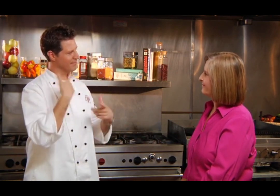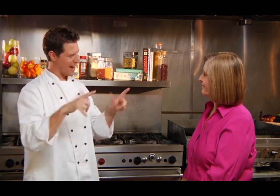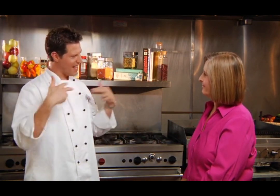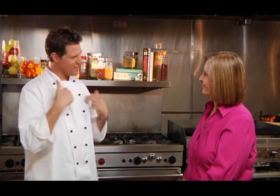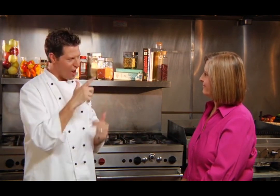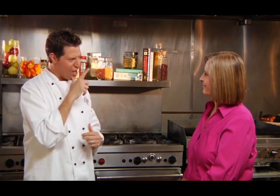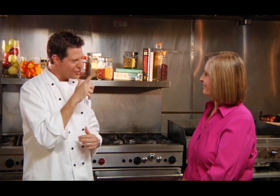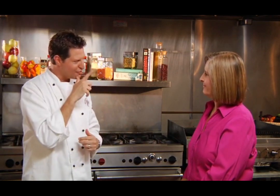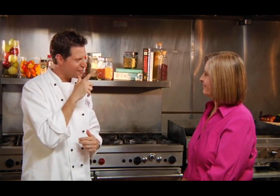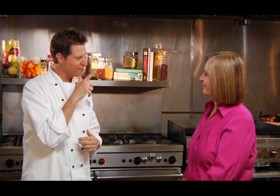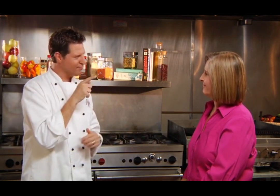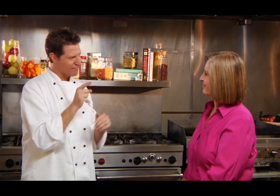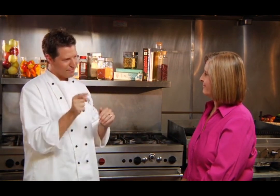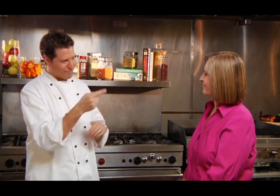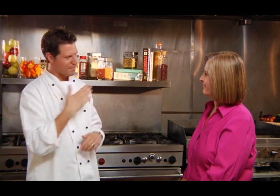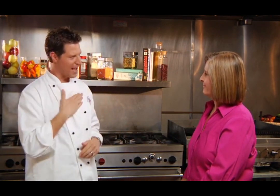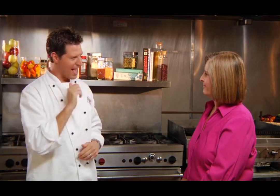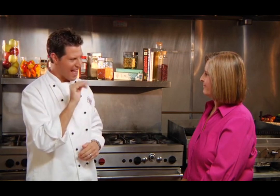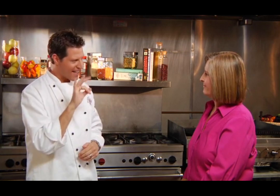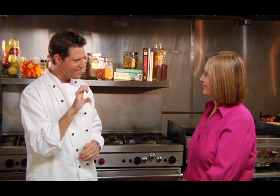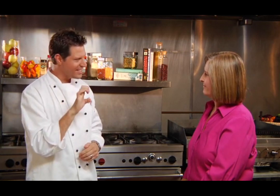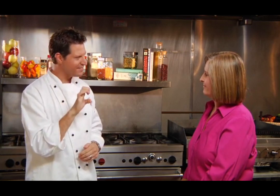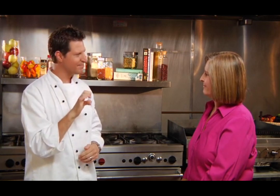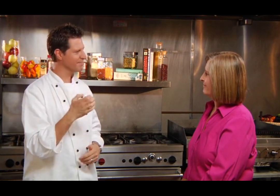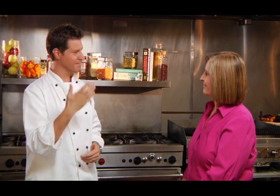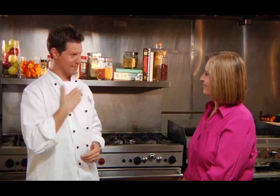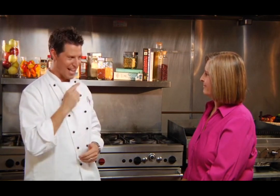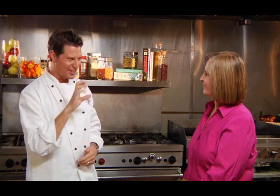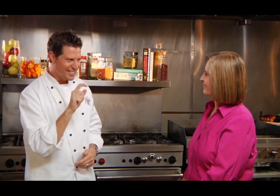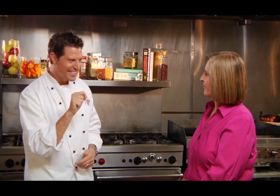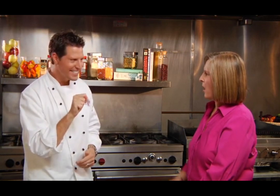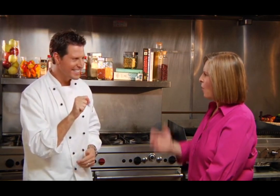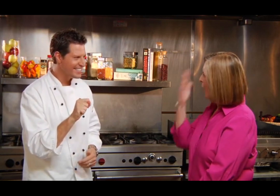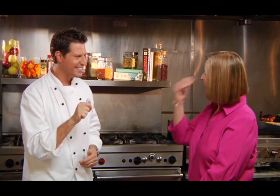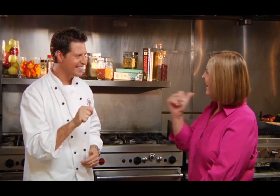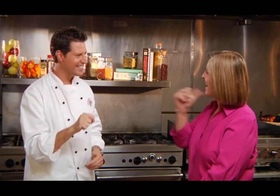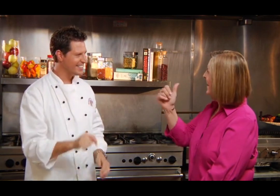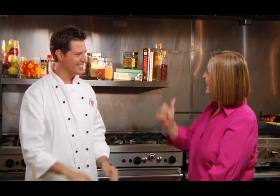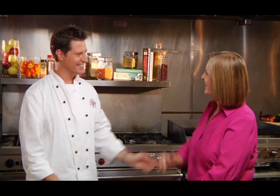Now let's go to my cafe and have lunch. My treat. Why not?